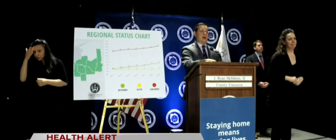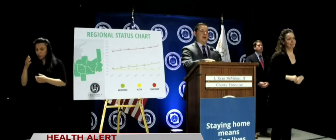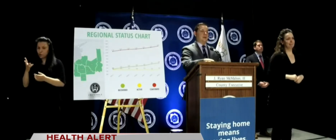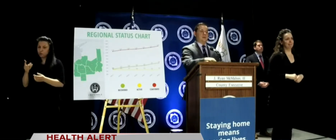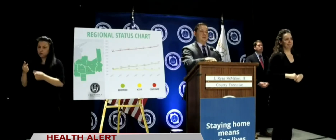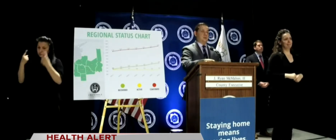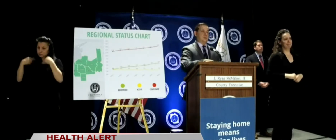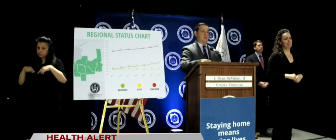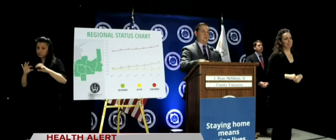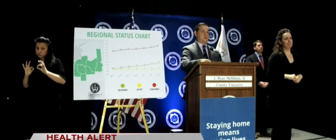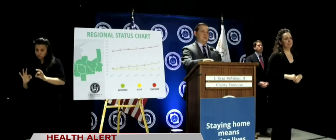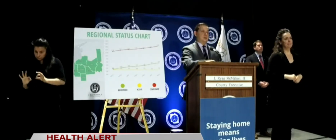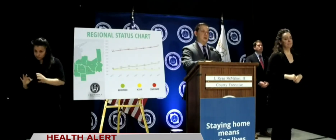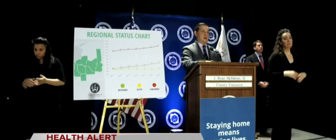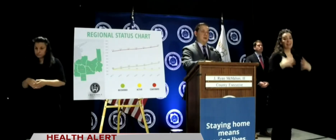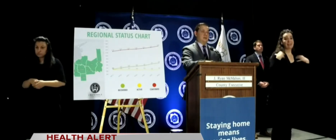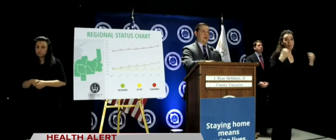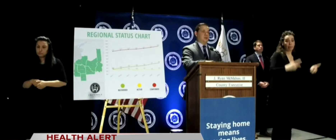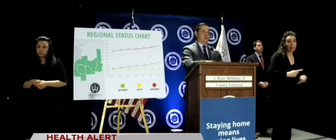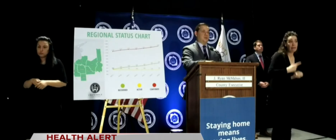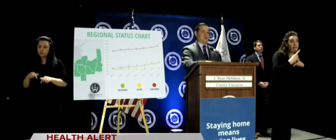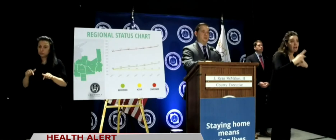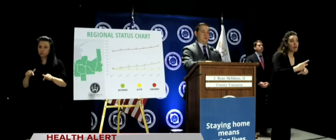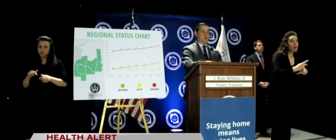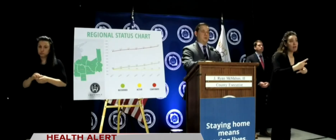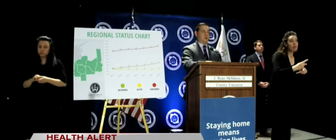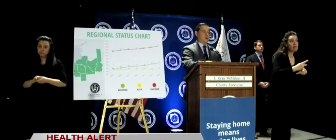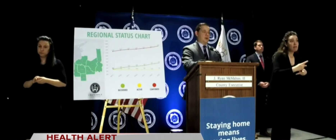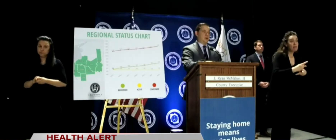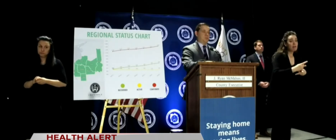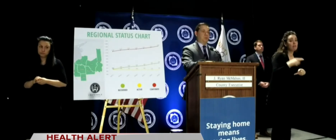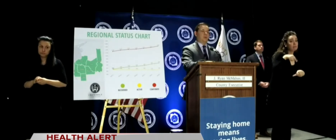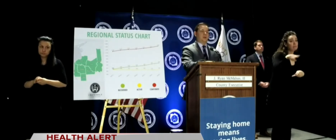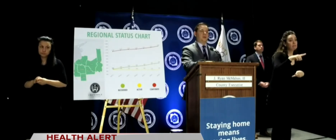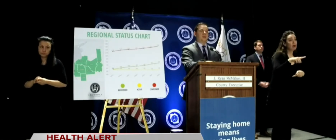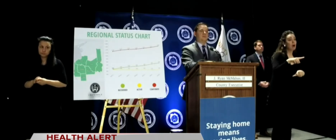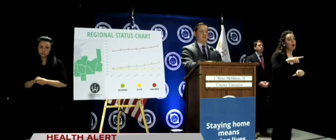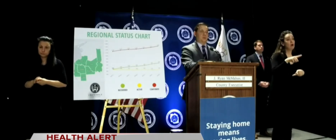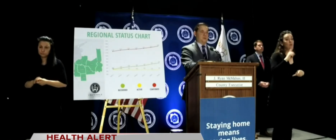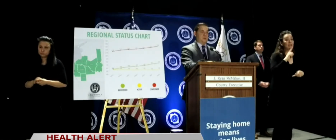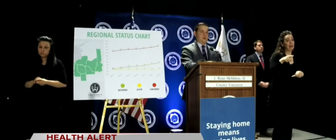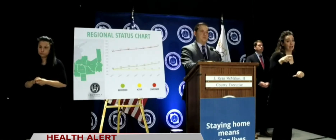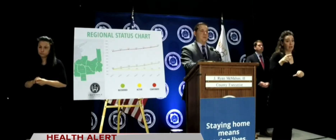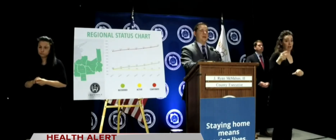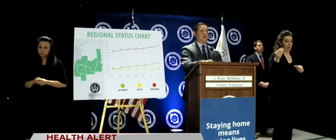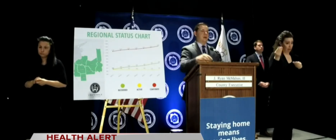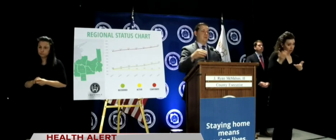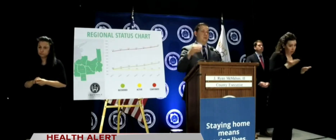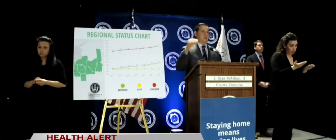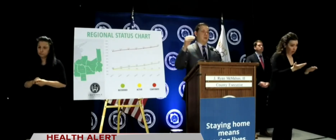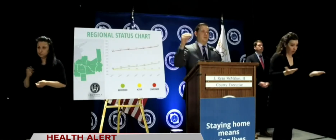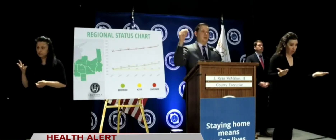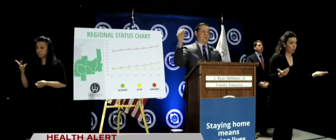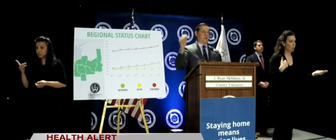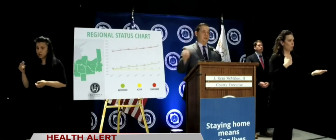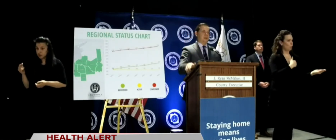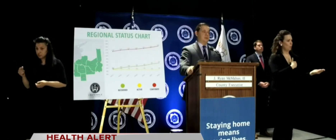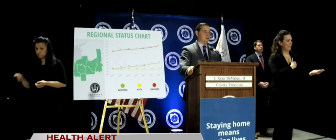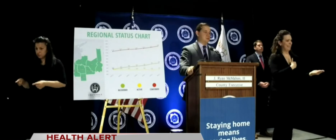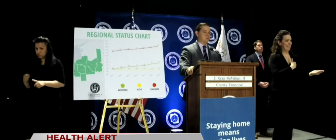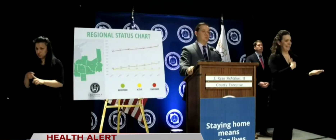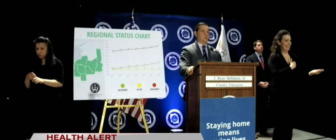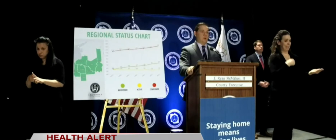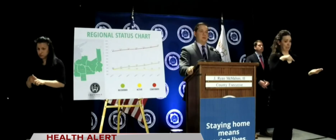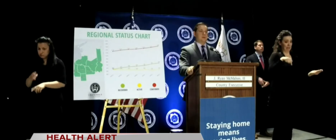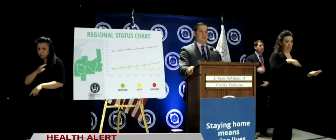healthcare when is data driven. There's no political influence there from any level of government. That's